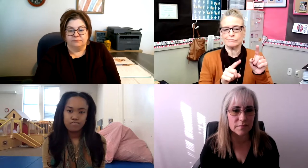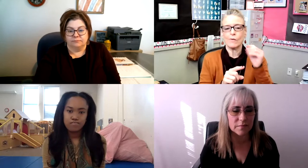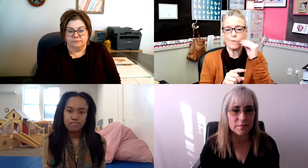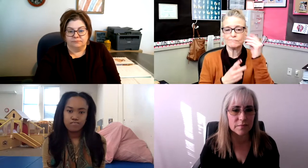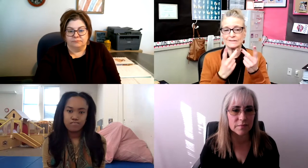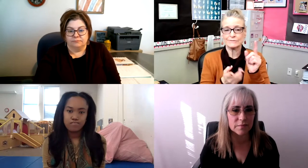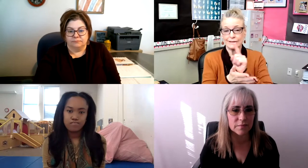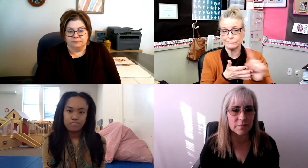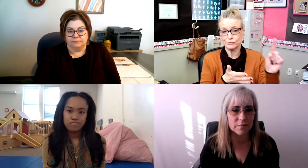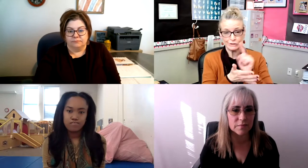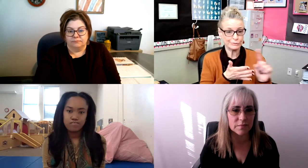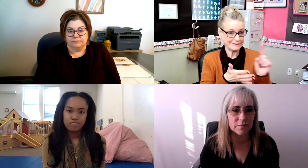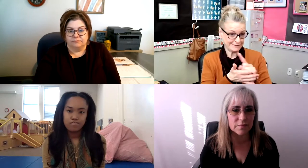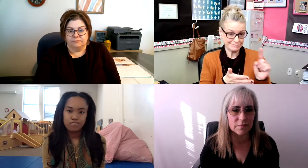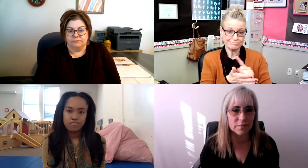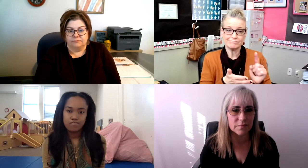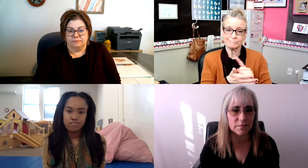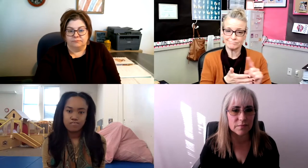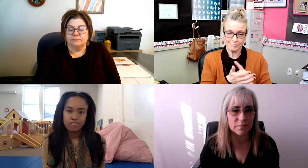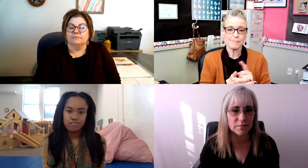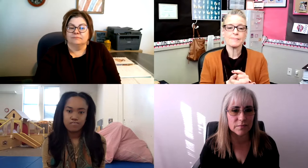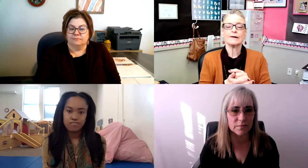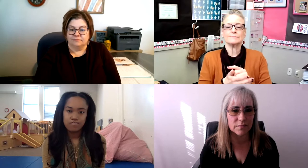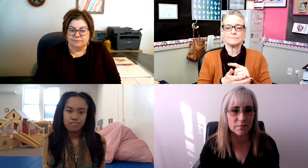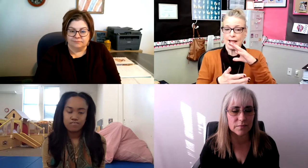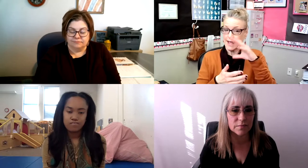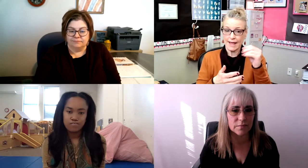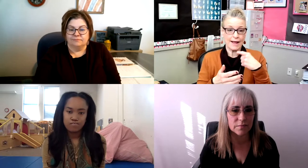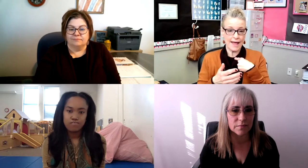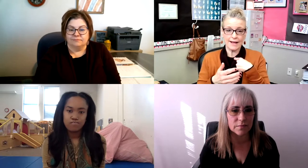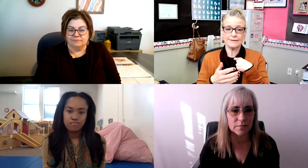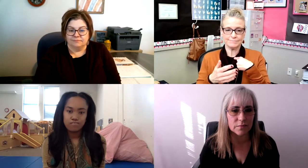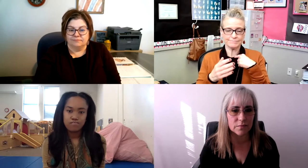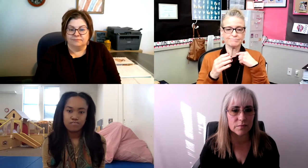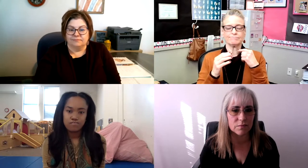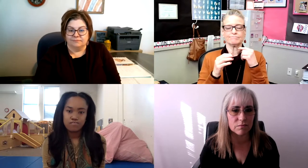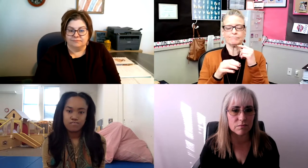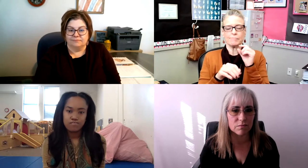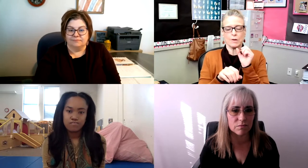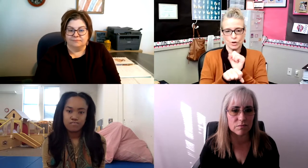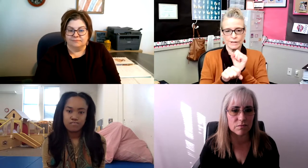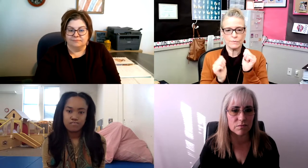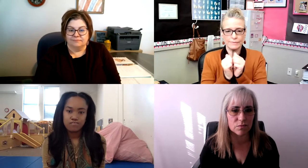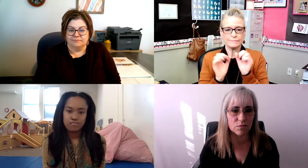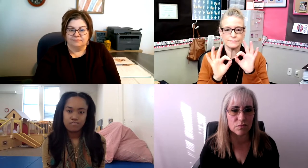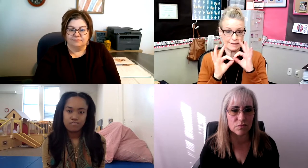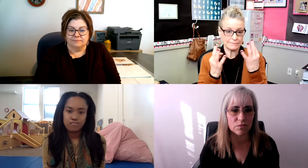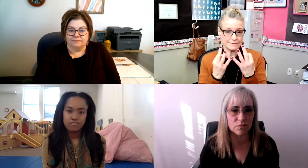were hearing. So I went out to home visits weekly and